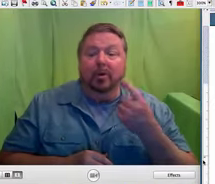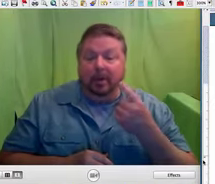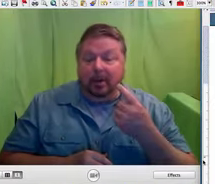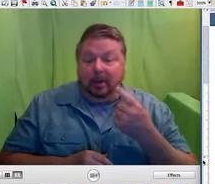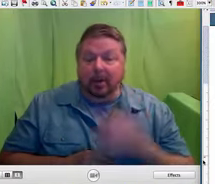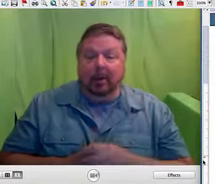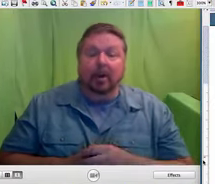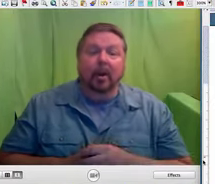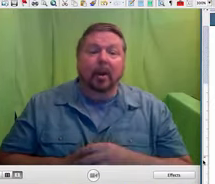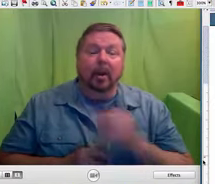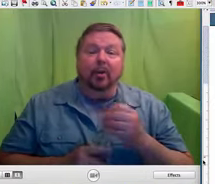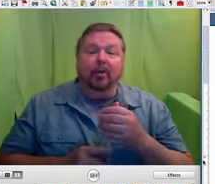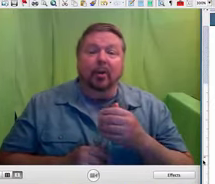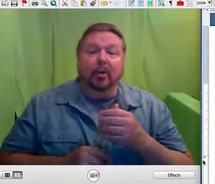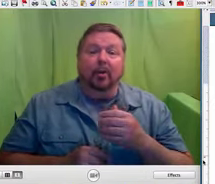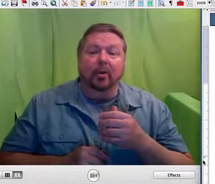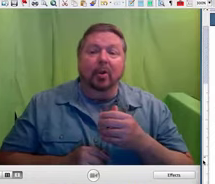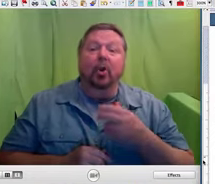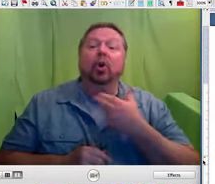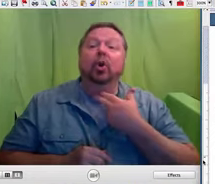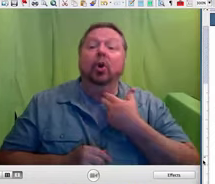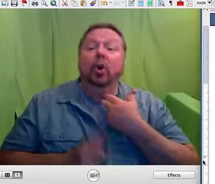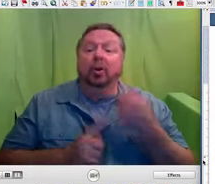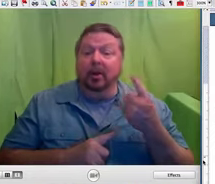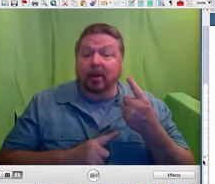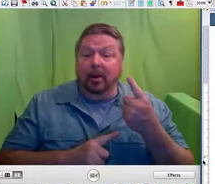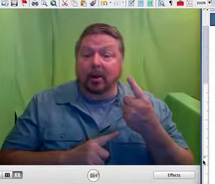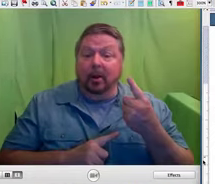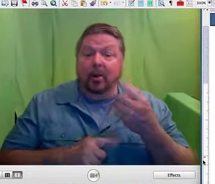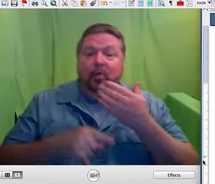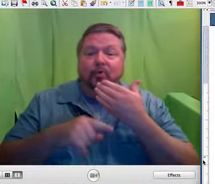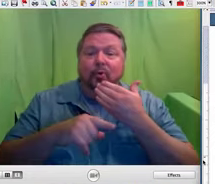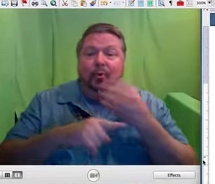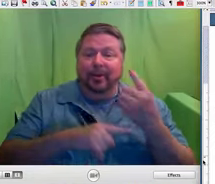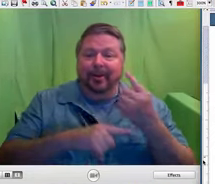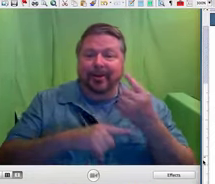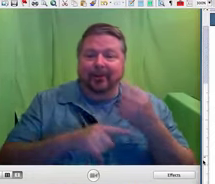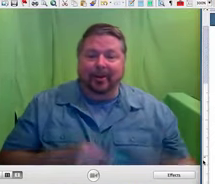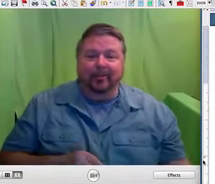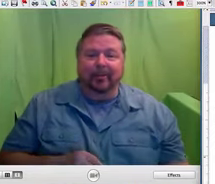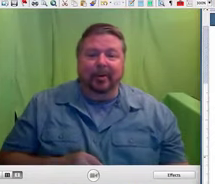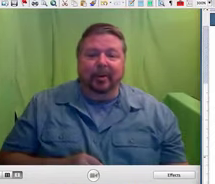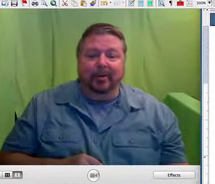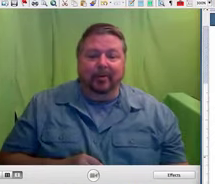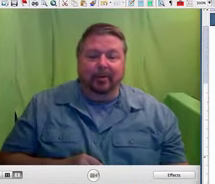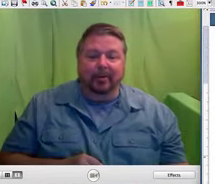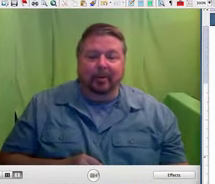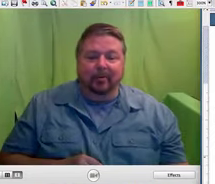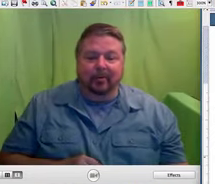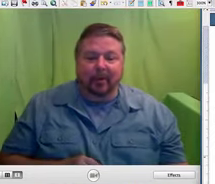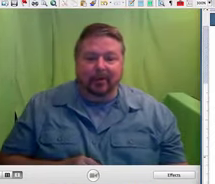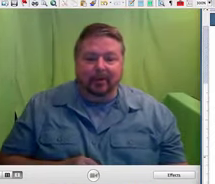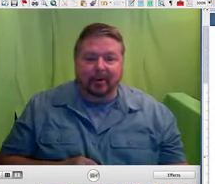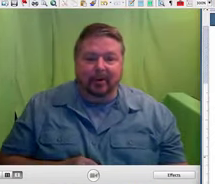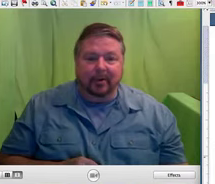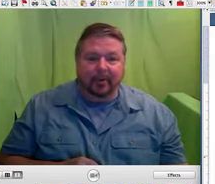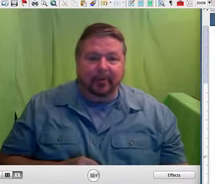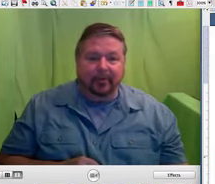wood, and good food, right? So you have the